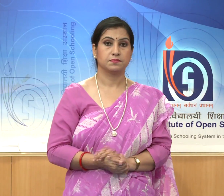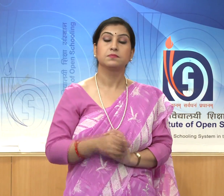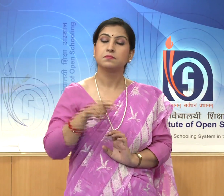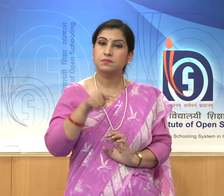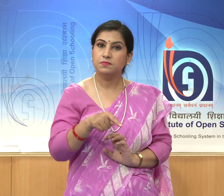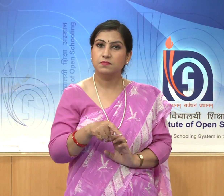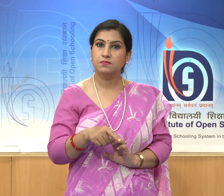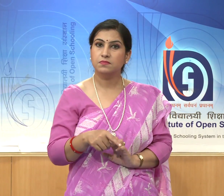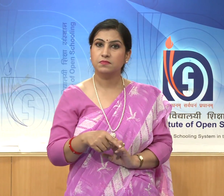it cannot